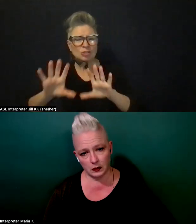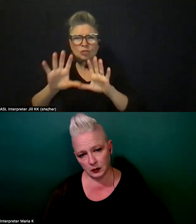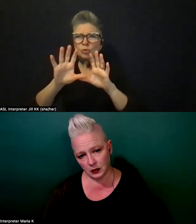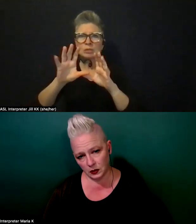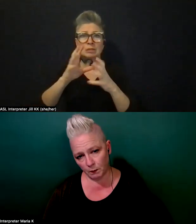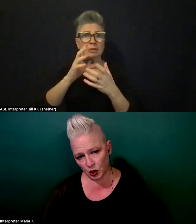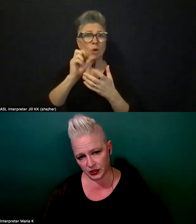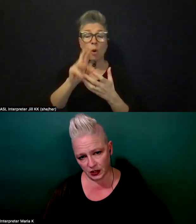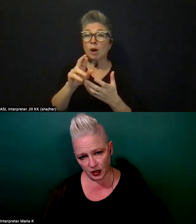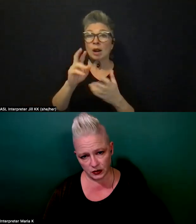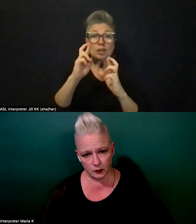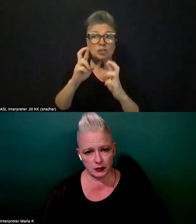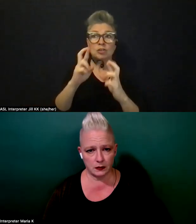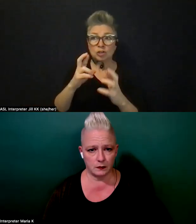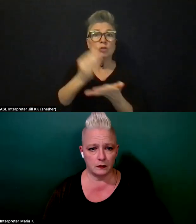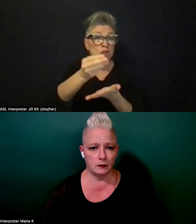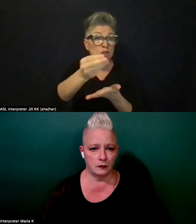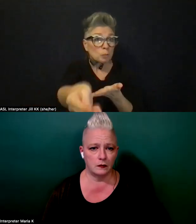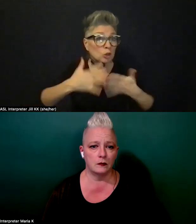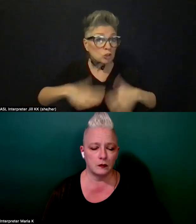in other concept movies.